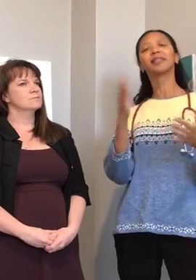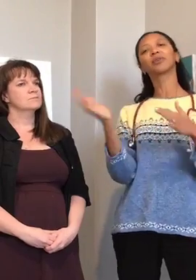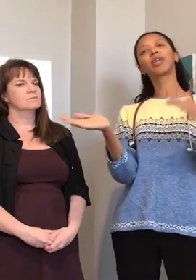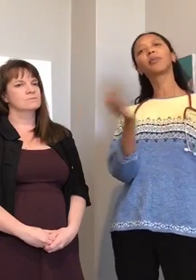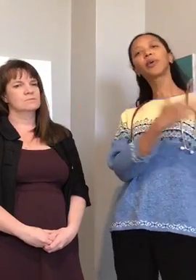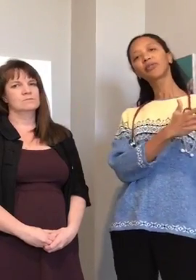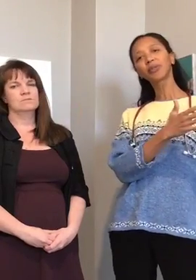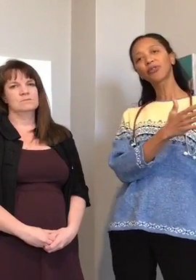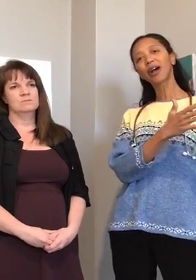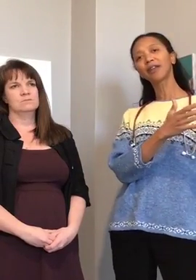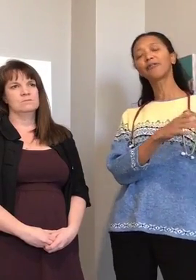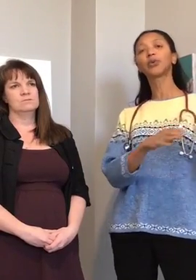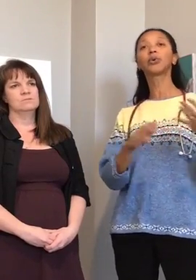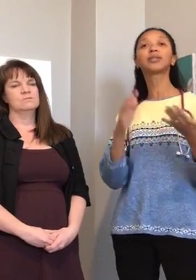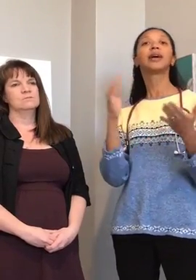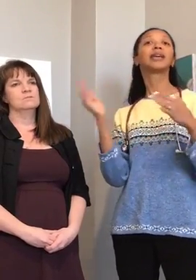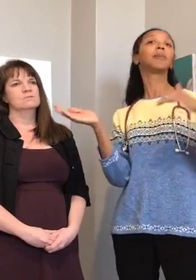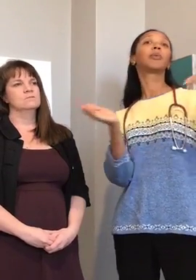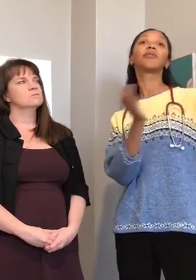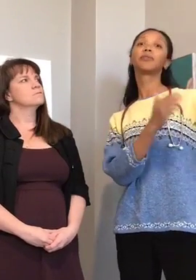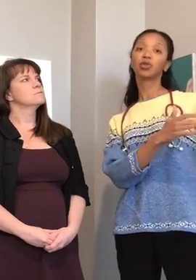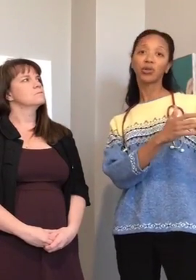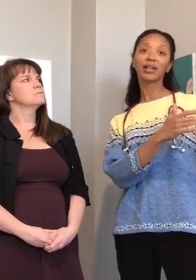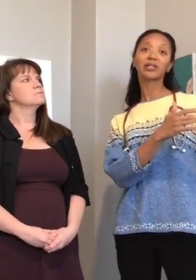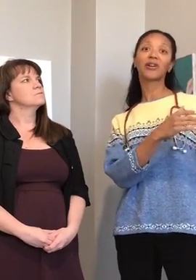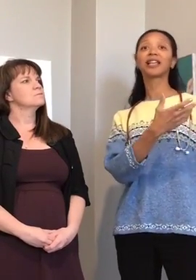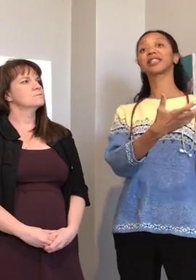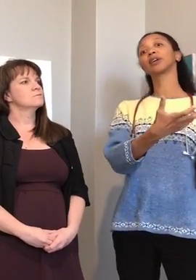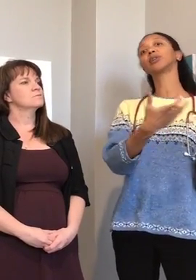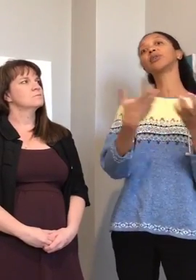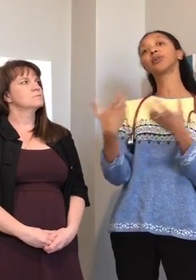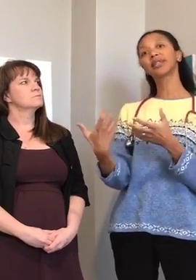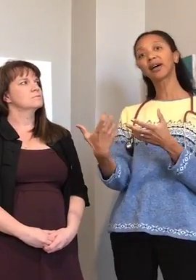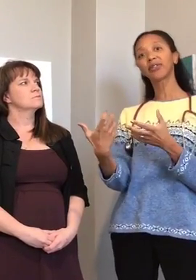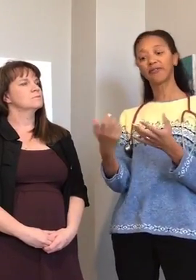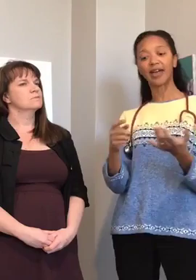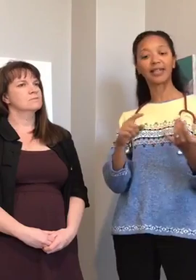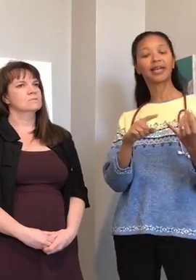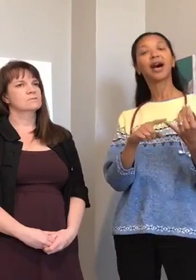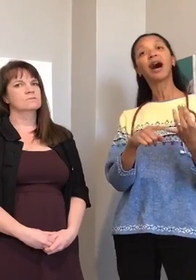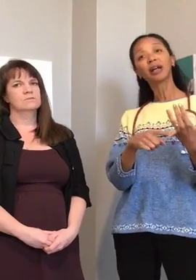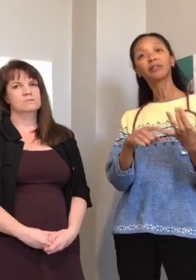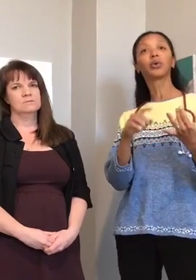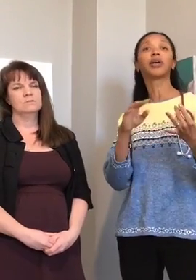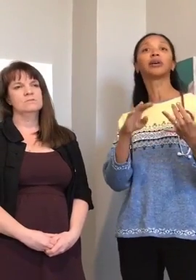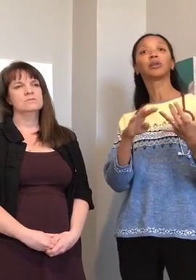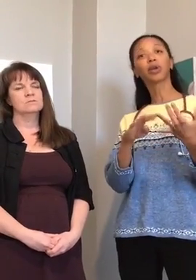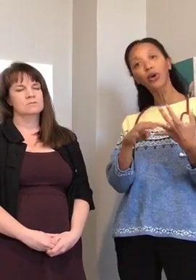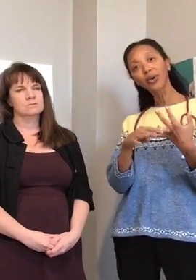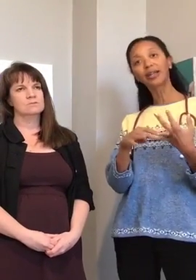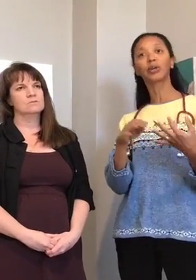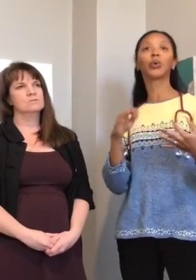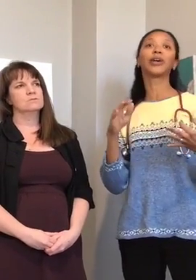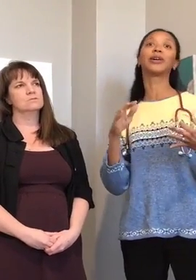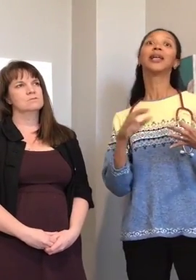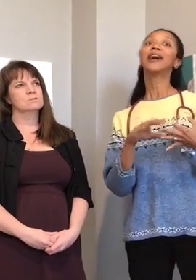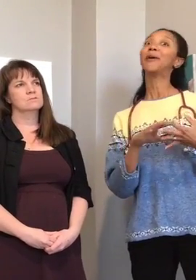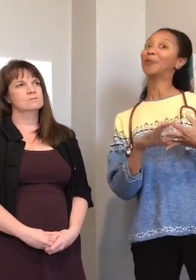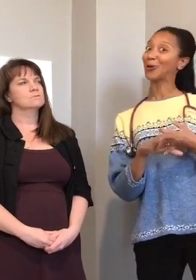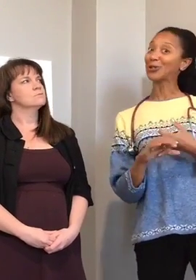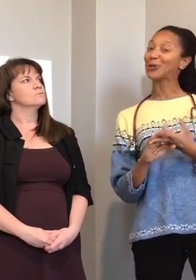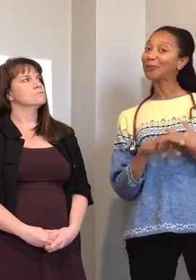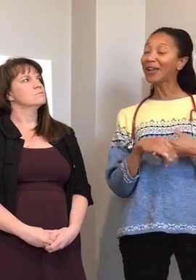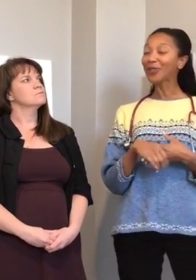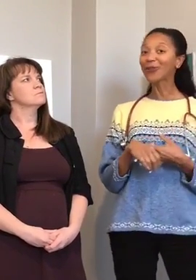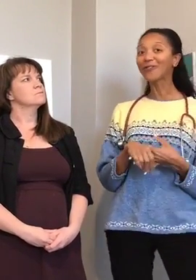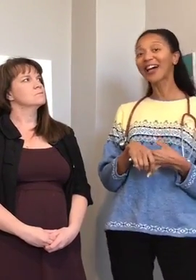up. And so keep away from the fried foods, keep away from the trans fats, include those healthy fats, olive oil, coconut oil,